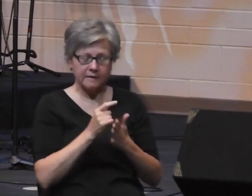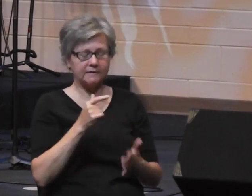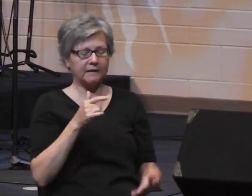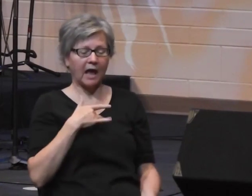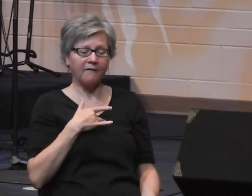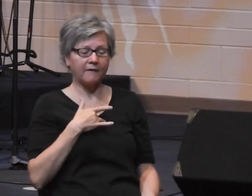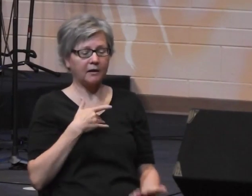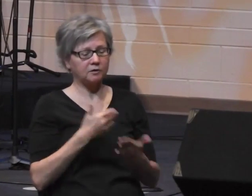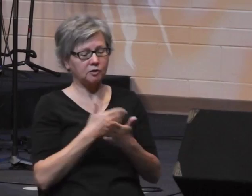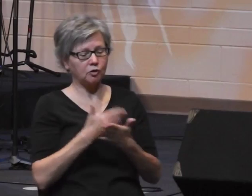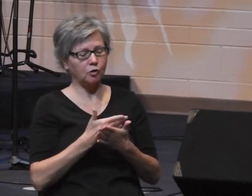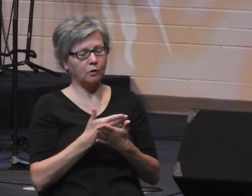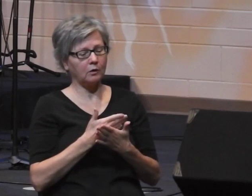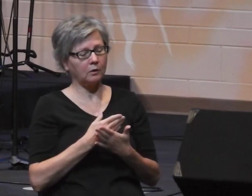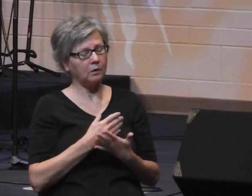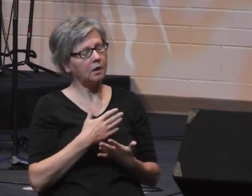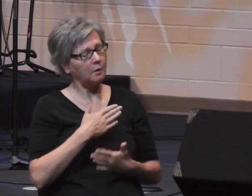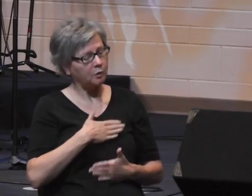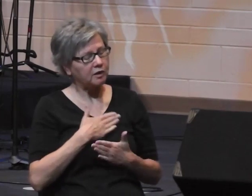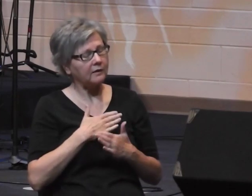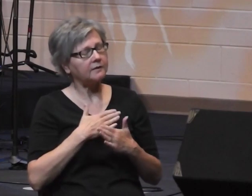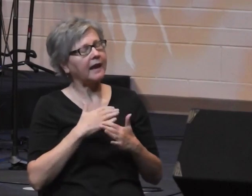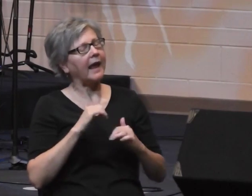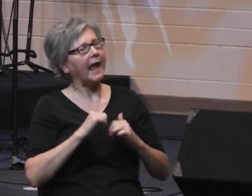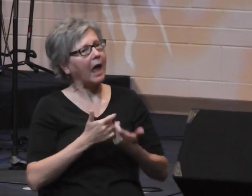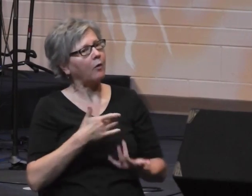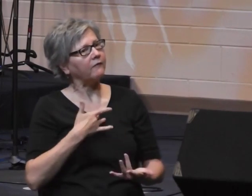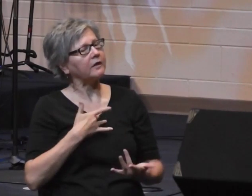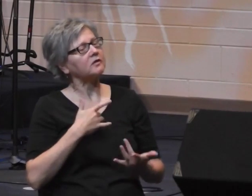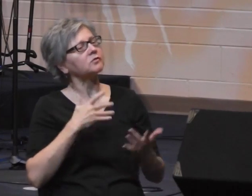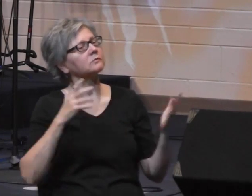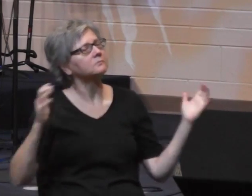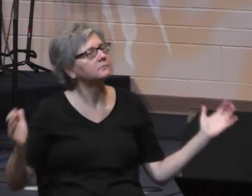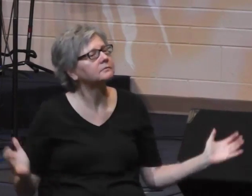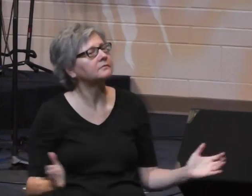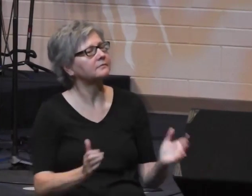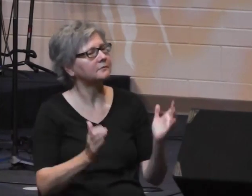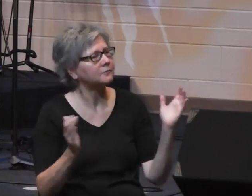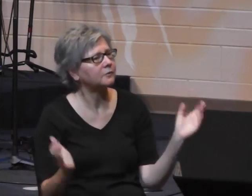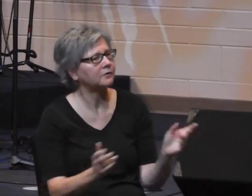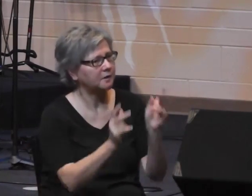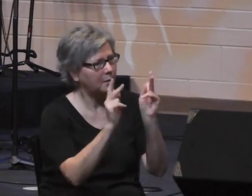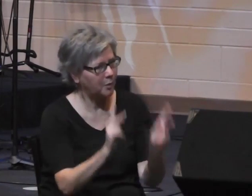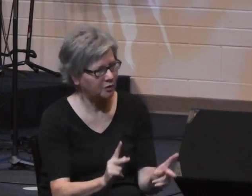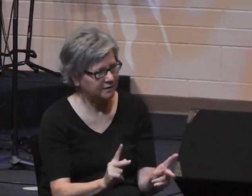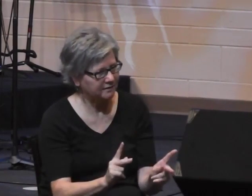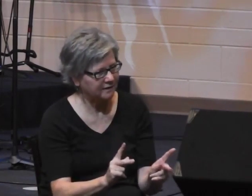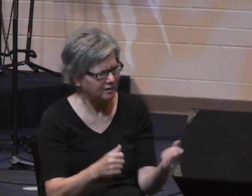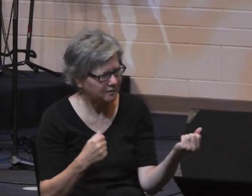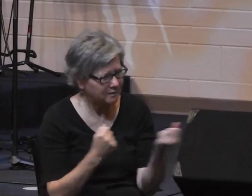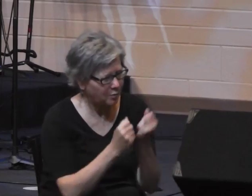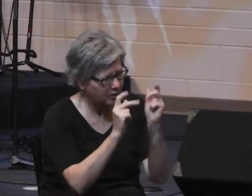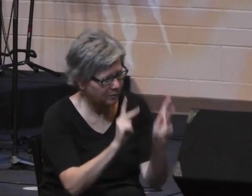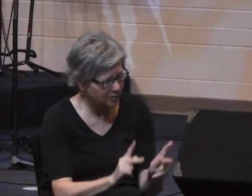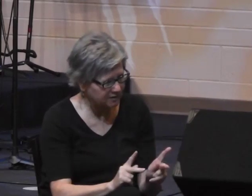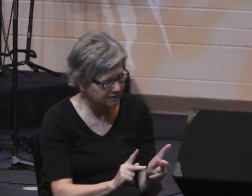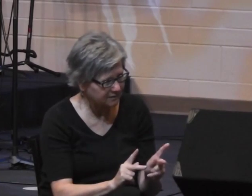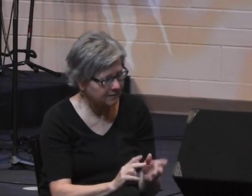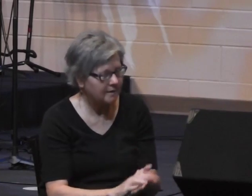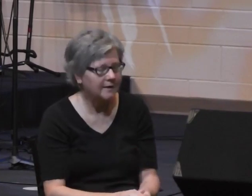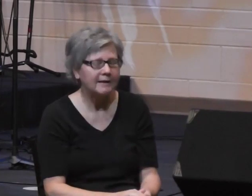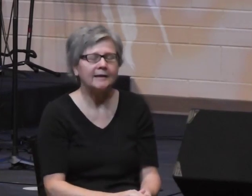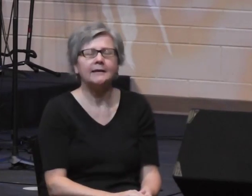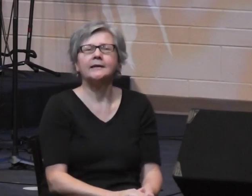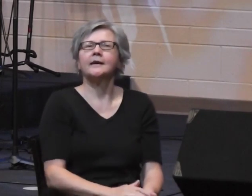appreciation for what it is to cheer somebody on towards something they believe in. I got a new appreciation for what is it like when you